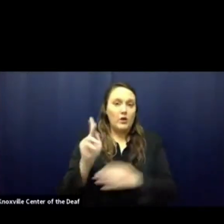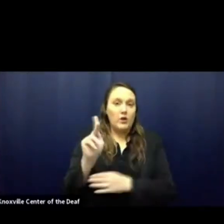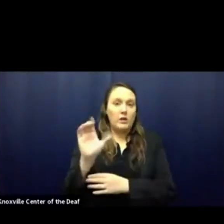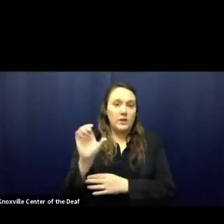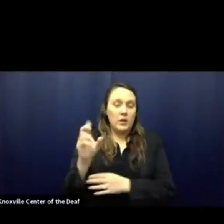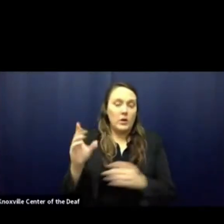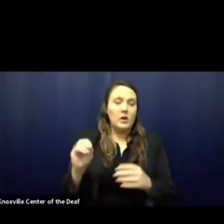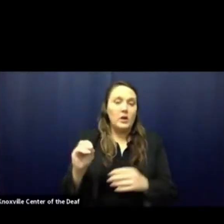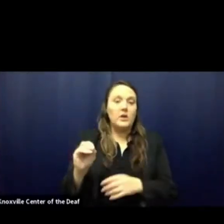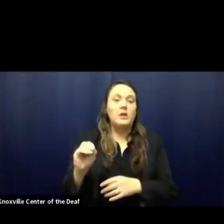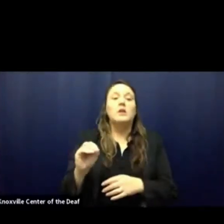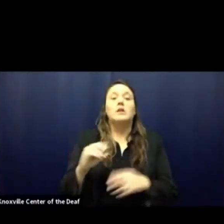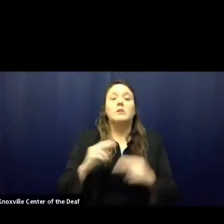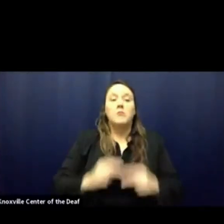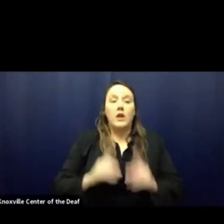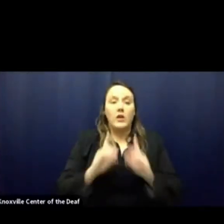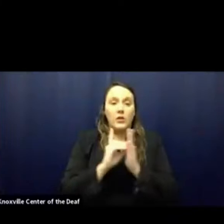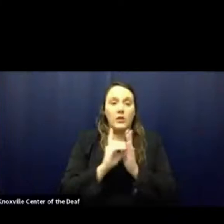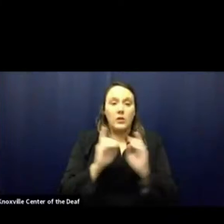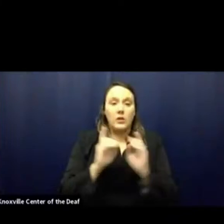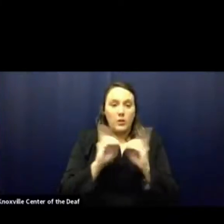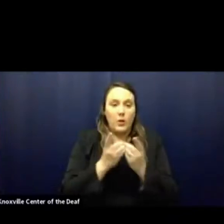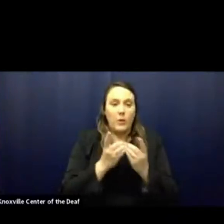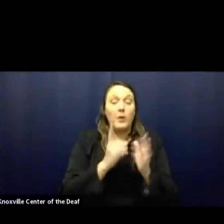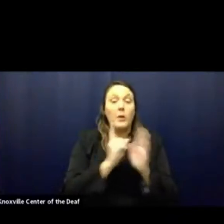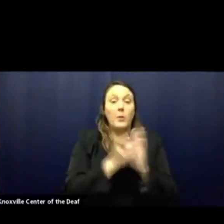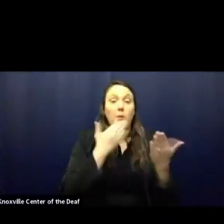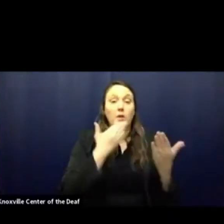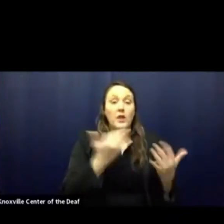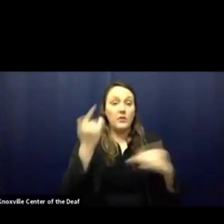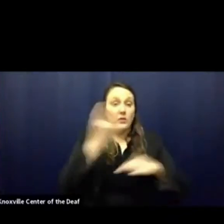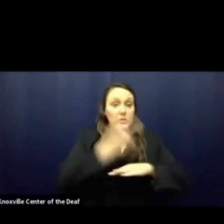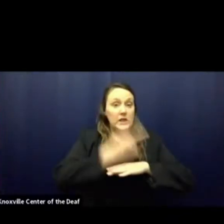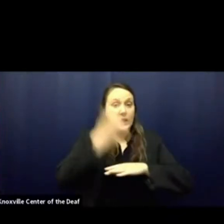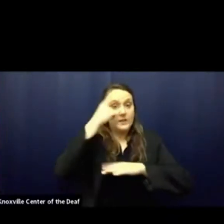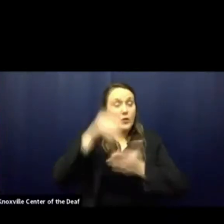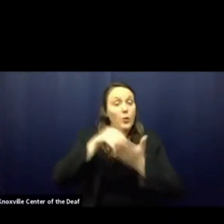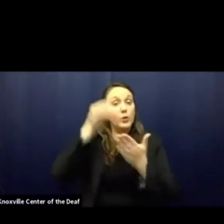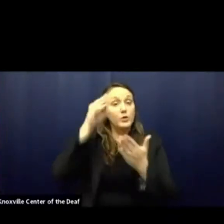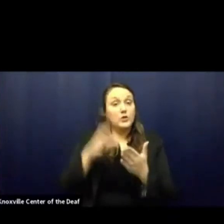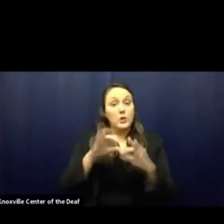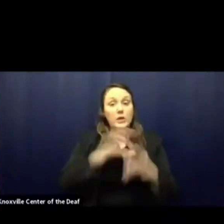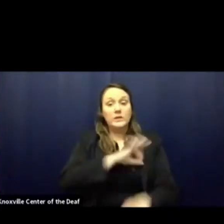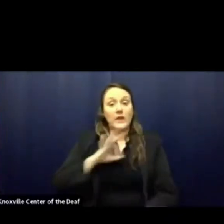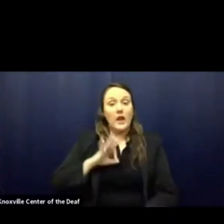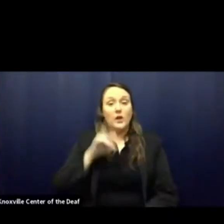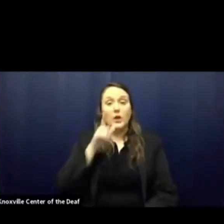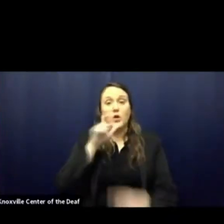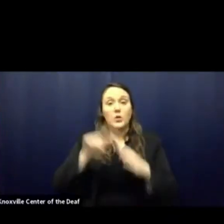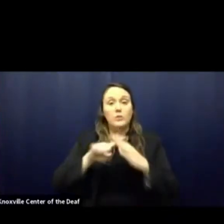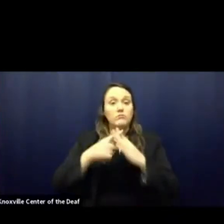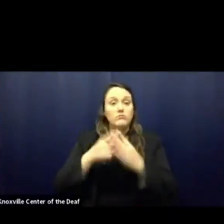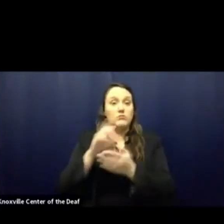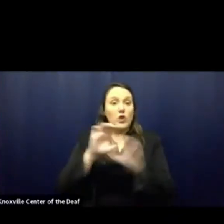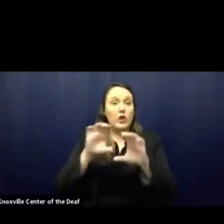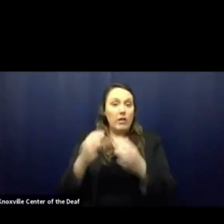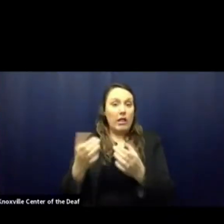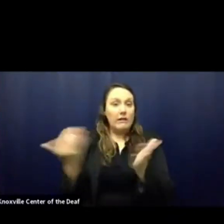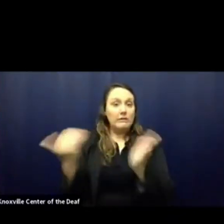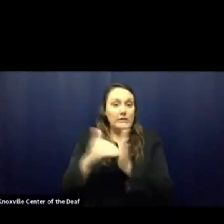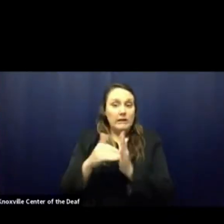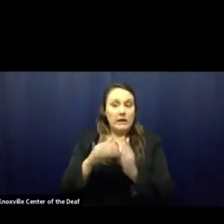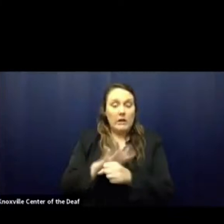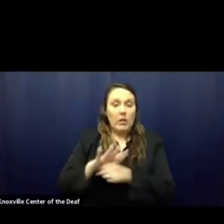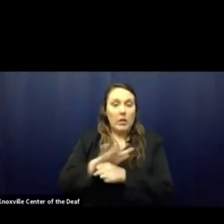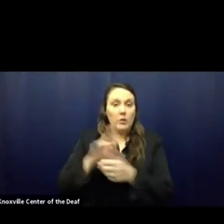moment of gratitude today is dedicated to the students and faculty who have resumed classes at our local universities. We know